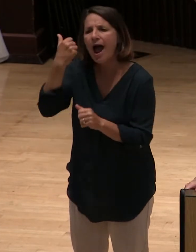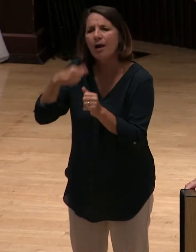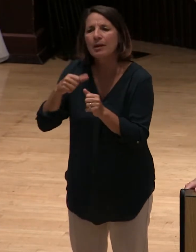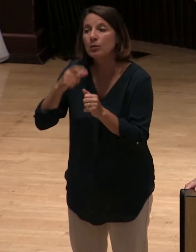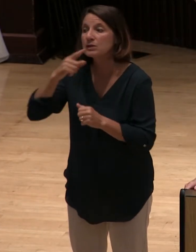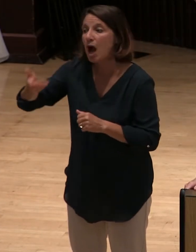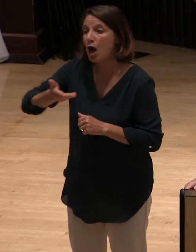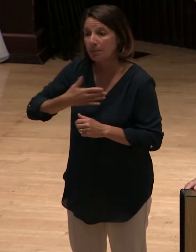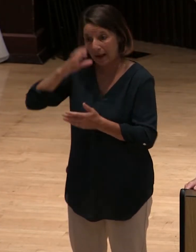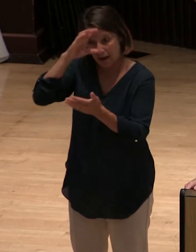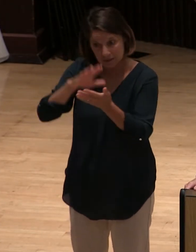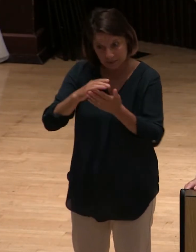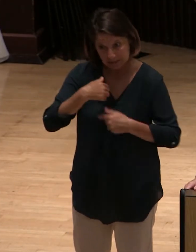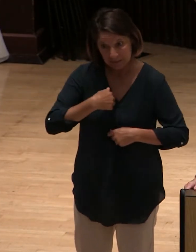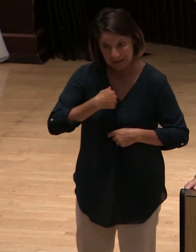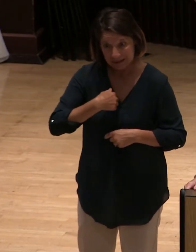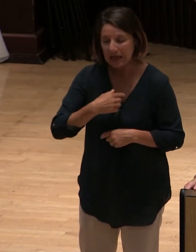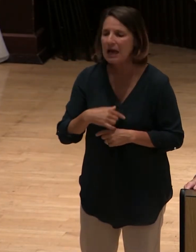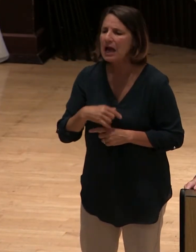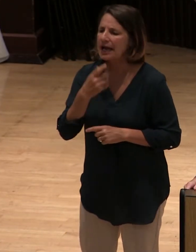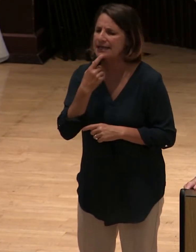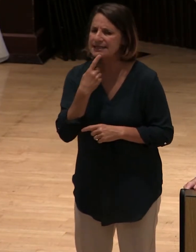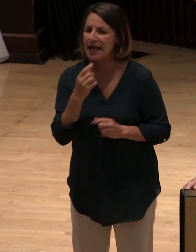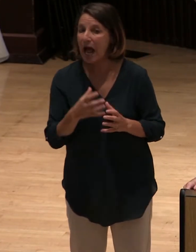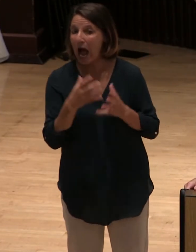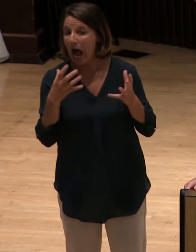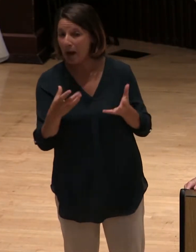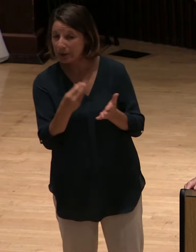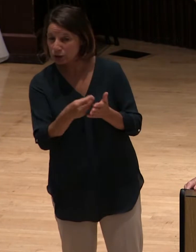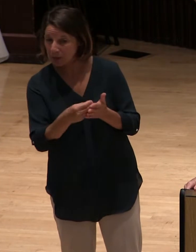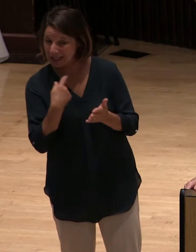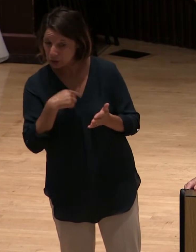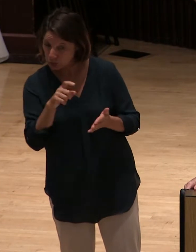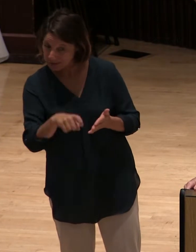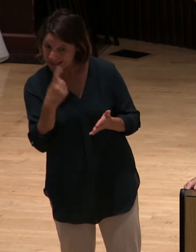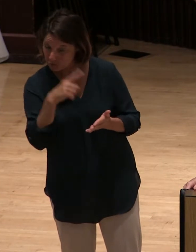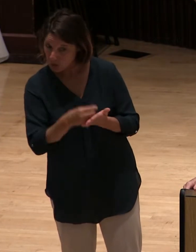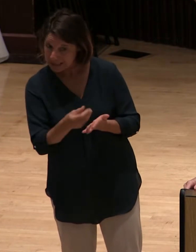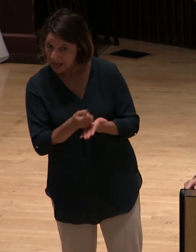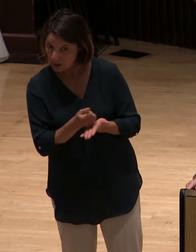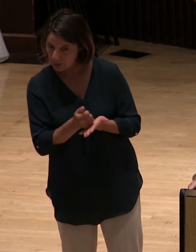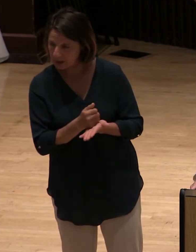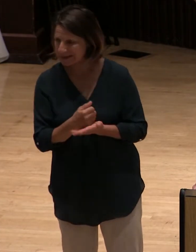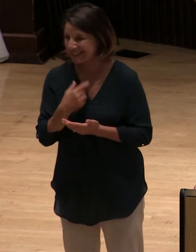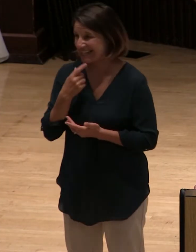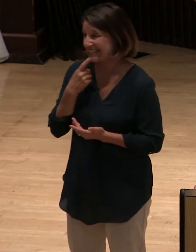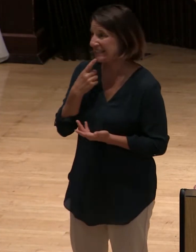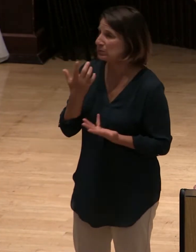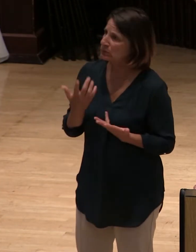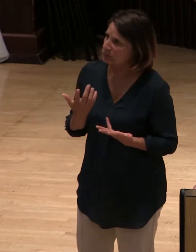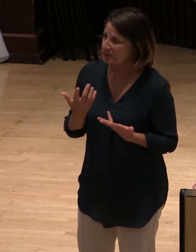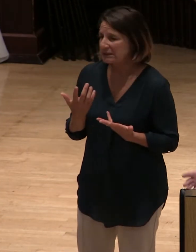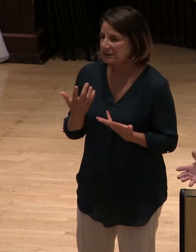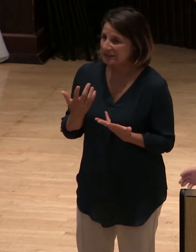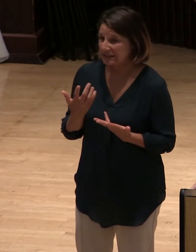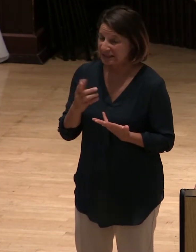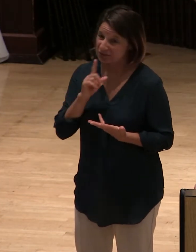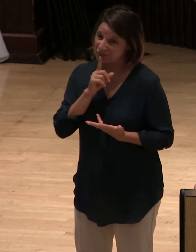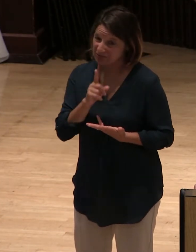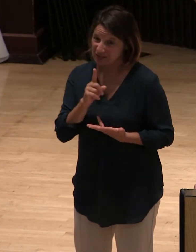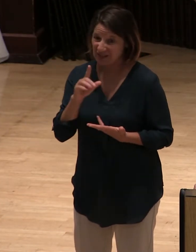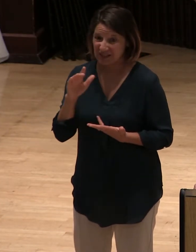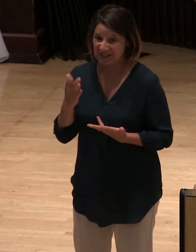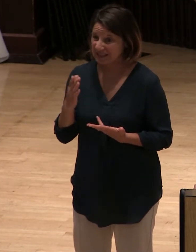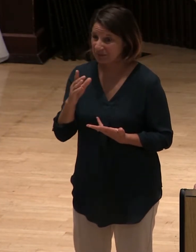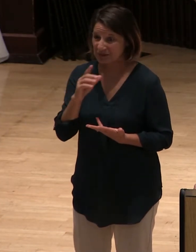hiring my husband and I, he said, "Well, how much money do you need for a salary?" And I said, "Well, it really seems like you